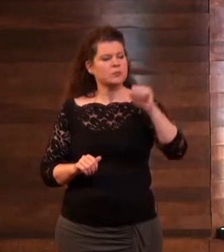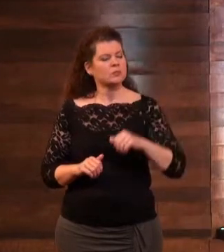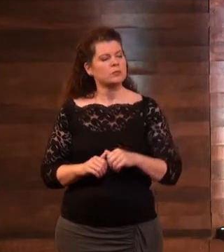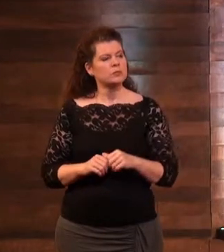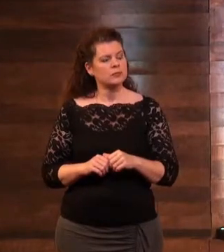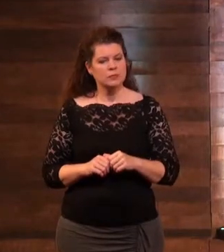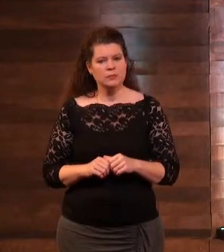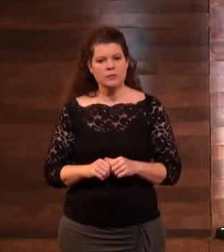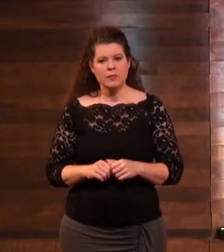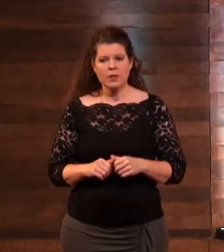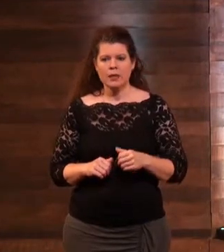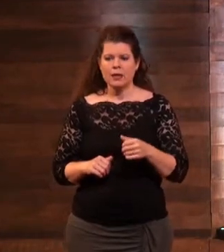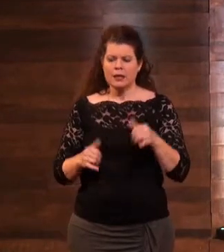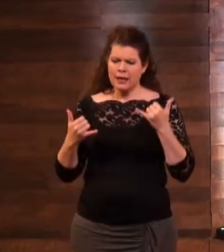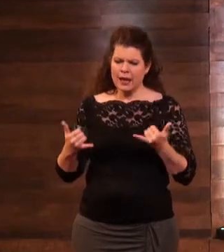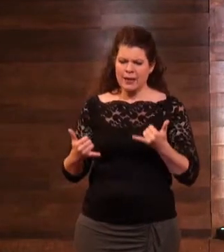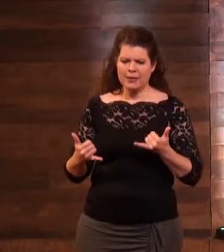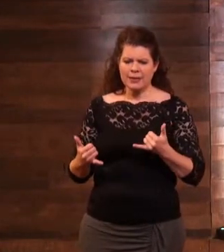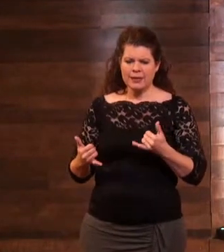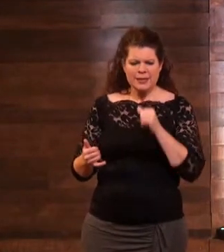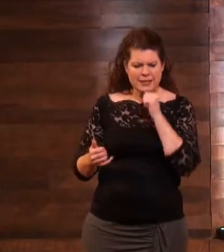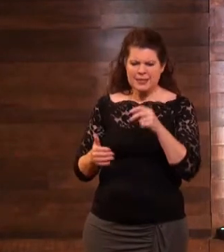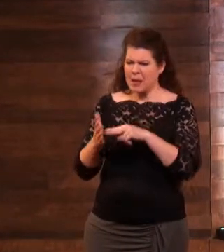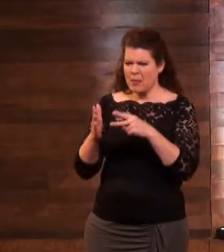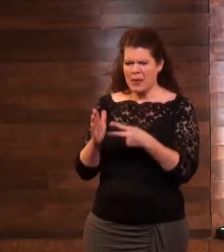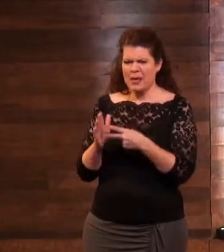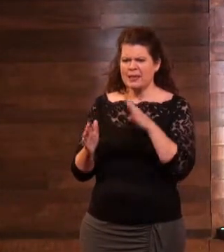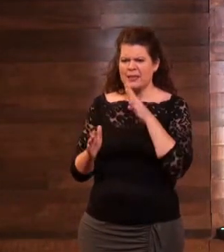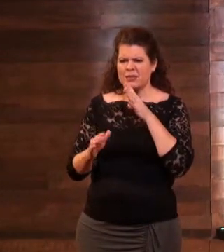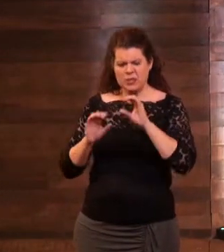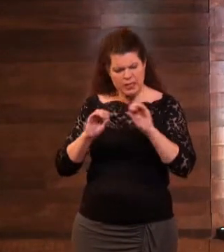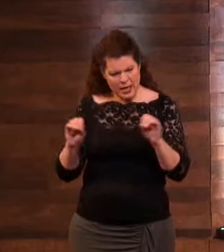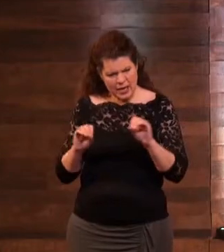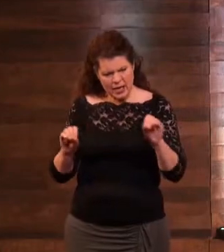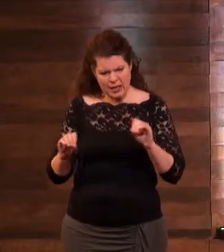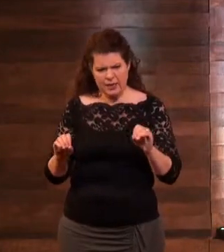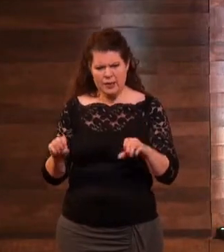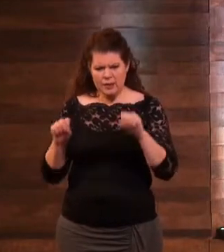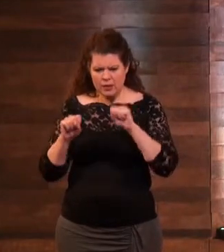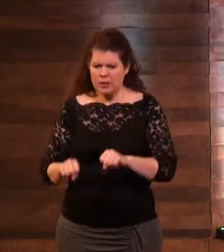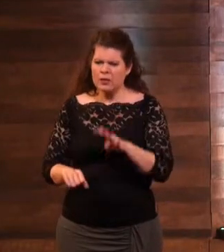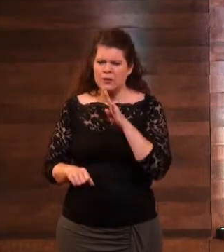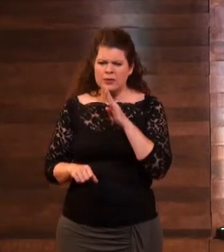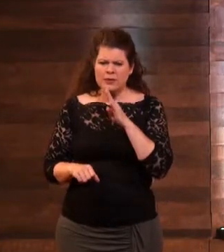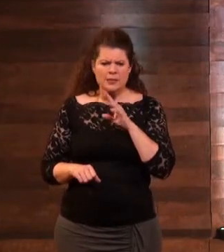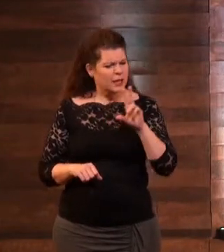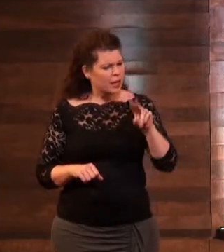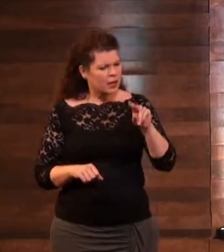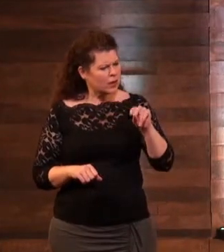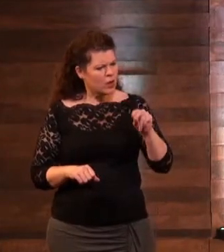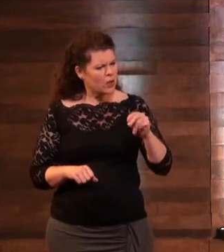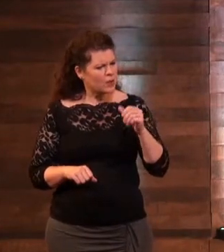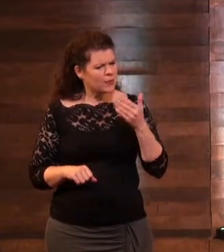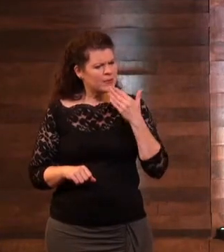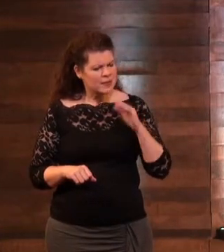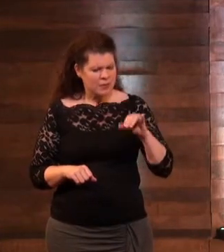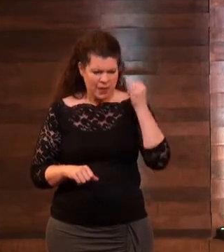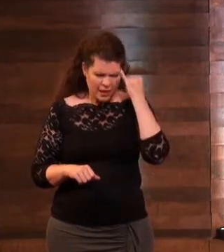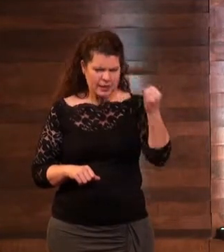owe it to them to say something. But after you've had your say, if the authority looks at you and says, this is the way it's going